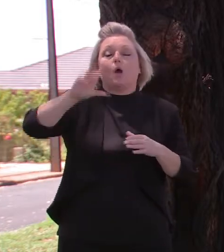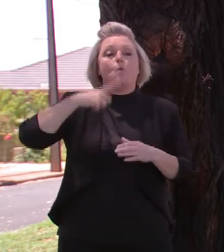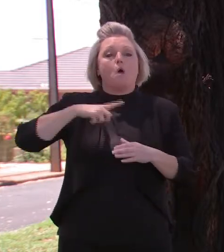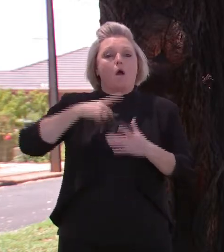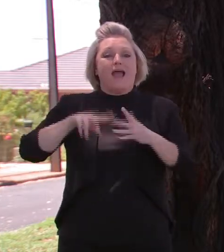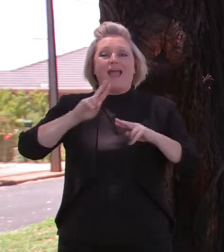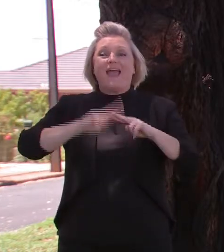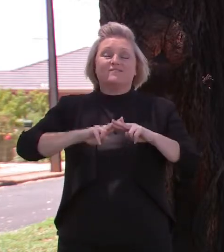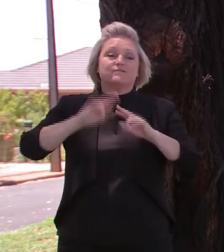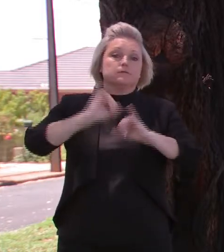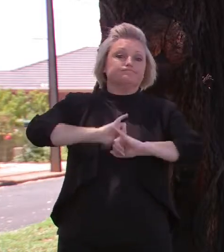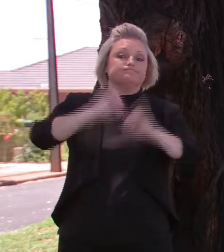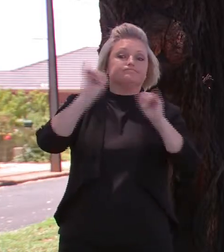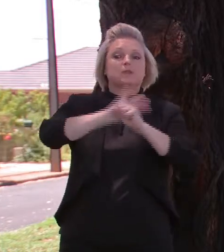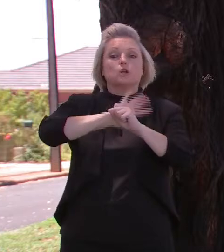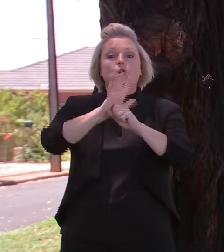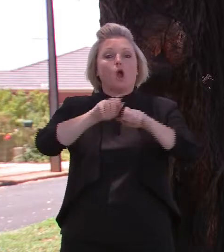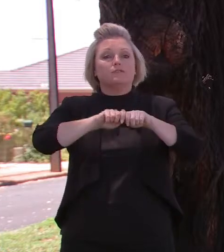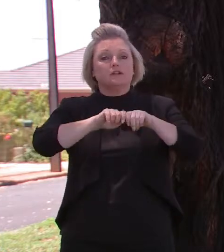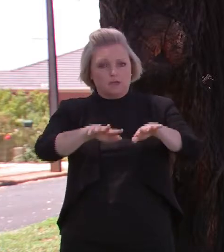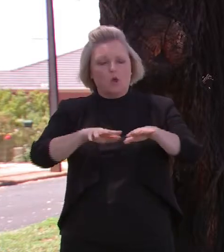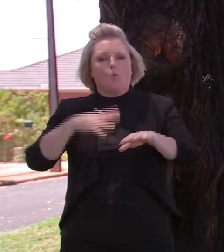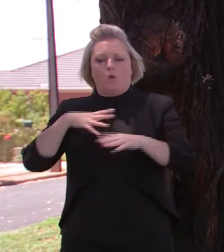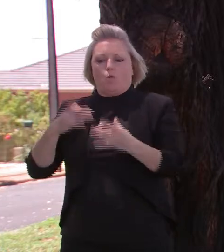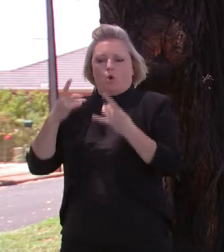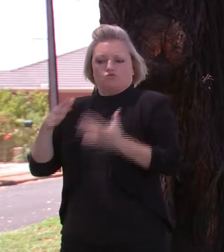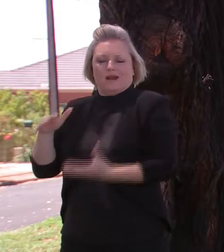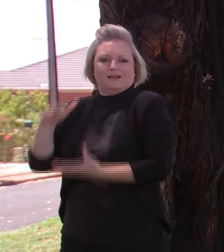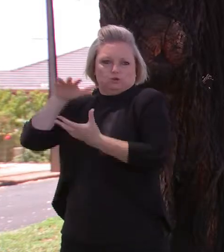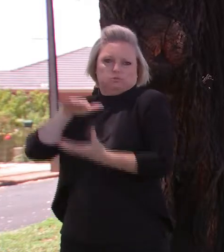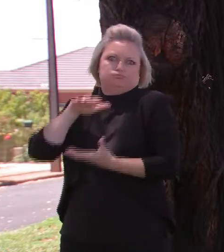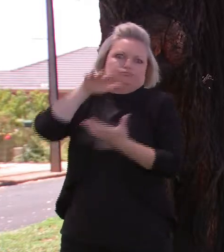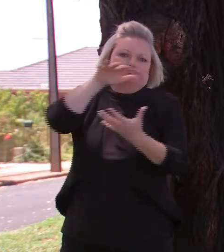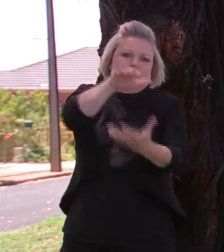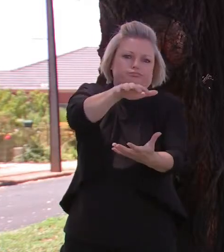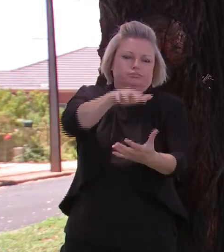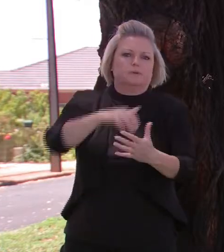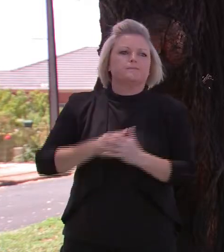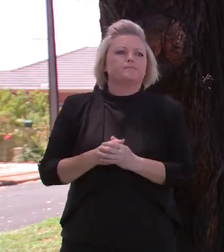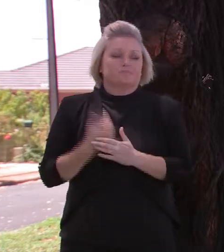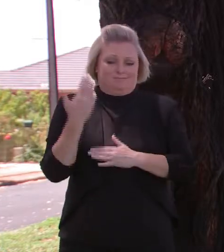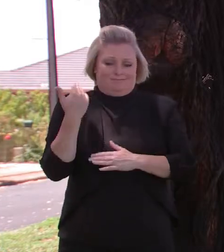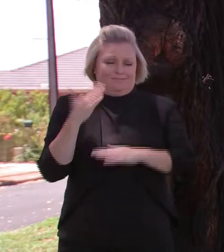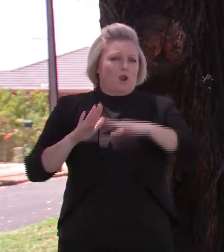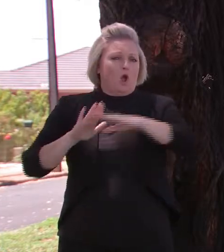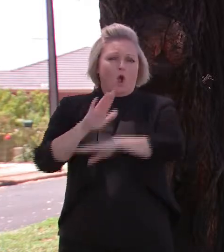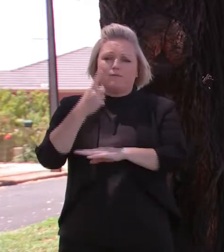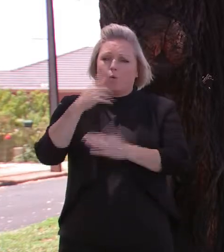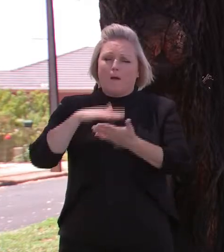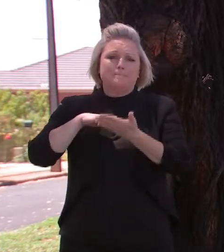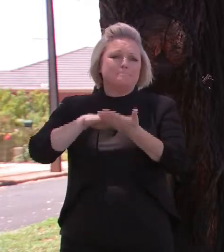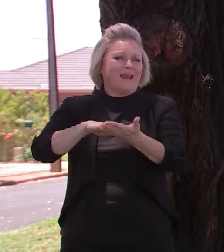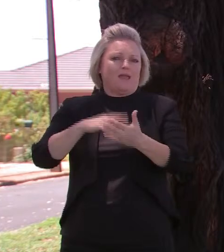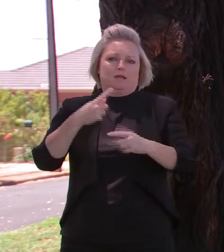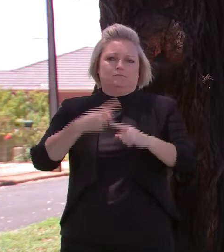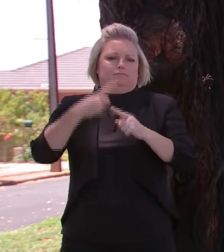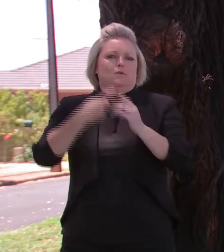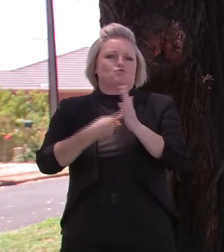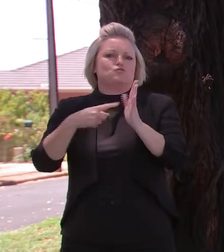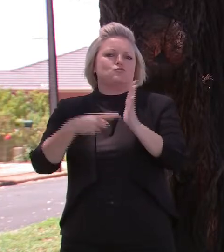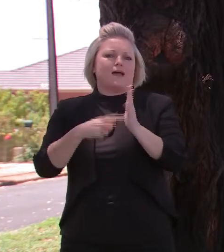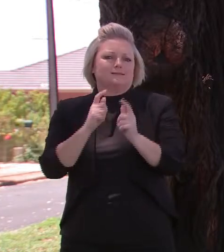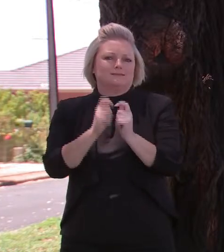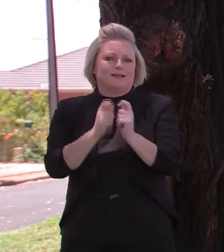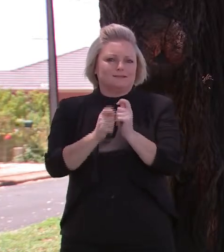be a surge provided. And we've got plenty. At the last count, we had more than 1 million rat tests